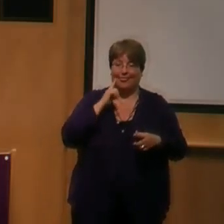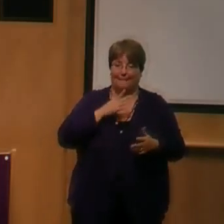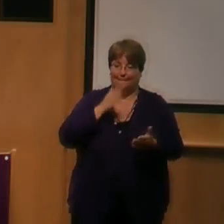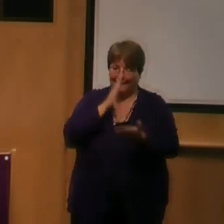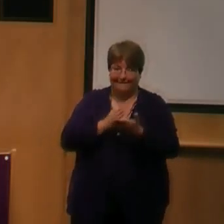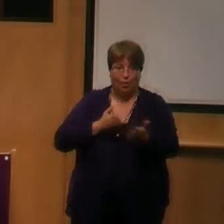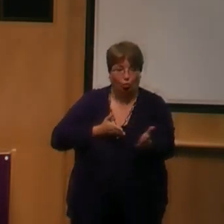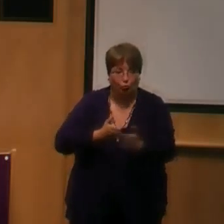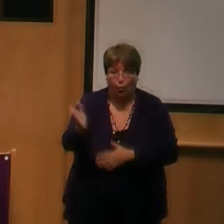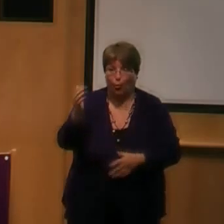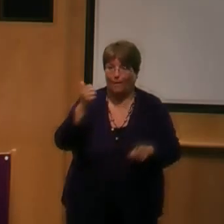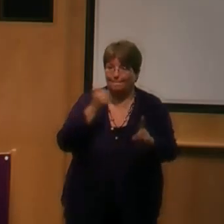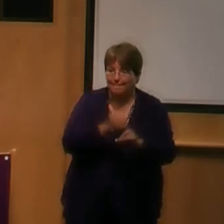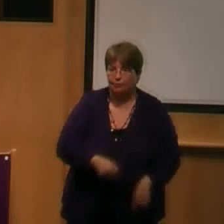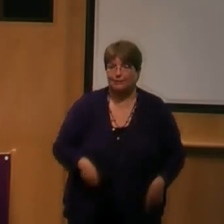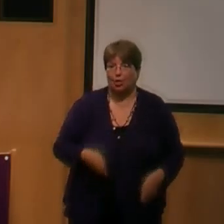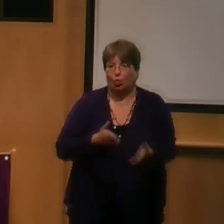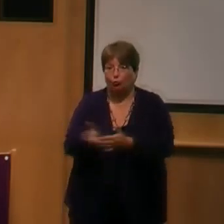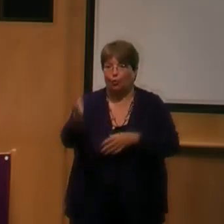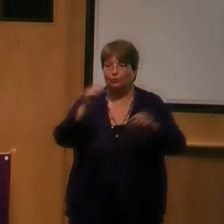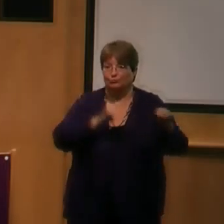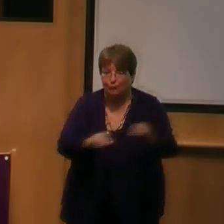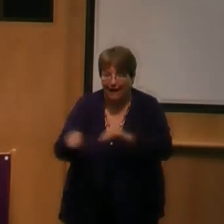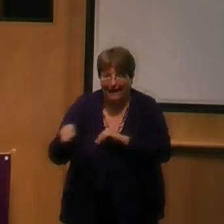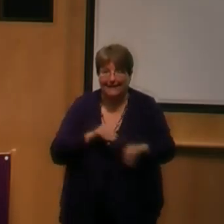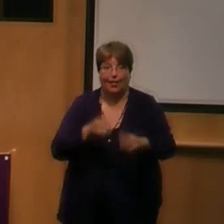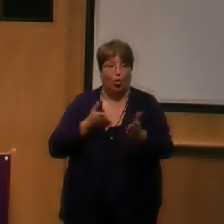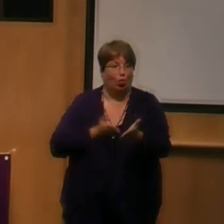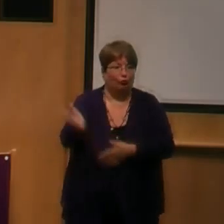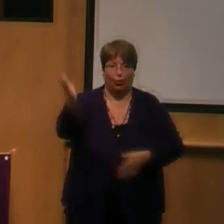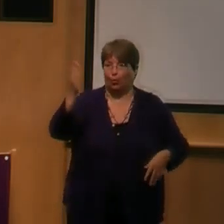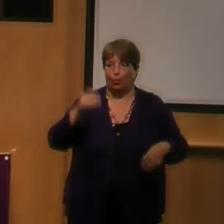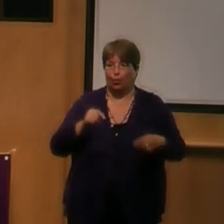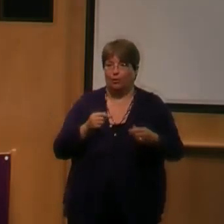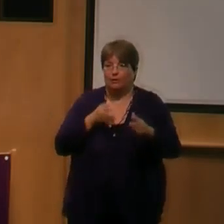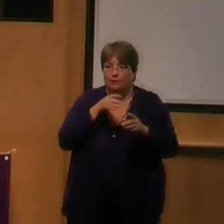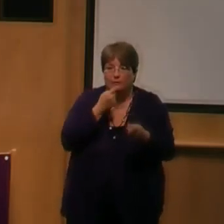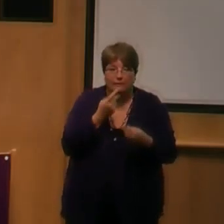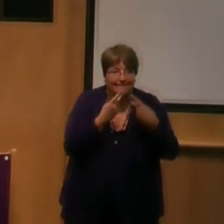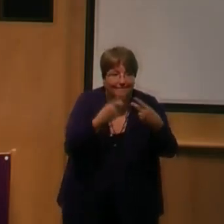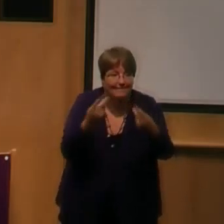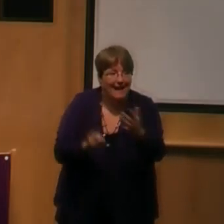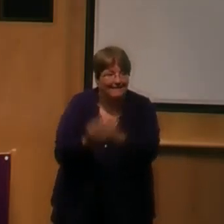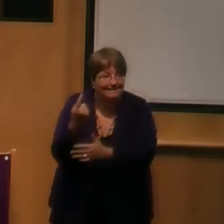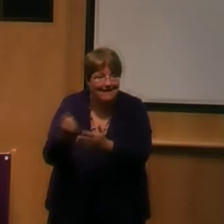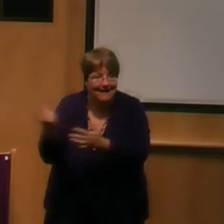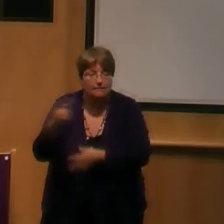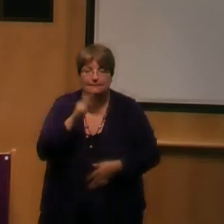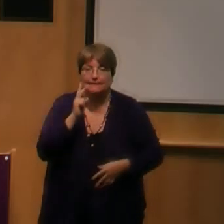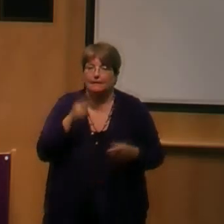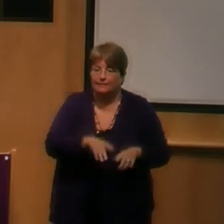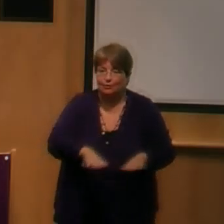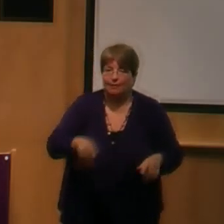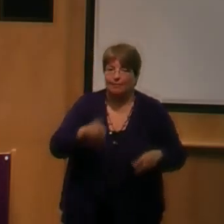institution. But young people need to go through the mentoring, they need to go through the training, they need to go through the transition. Basically, deaf